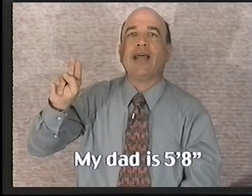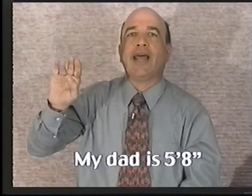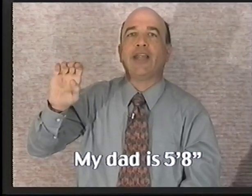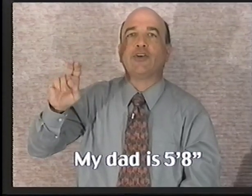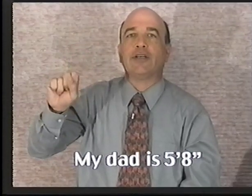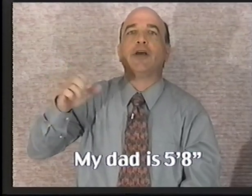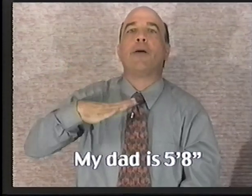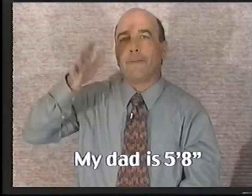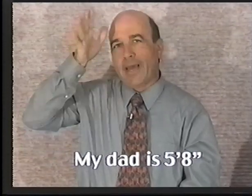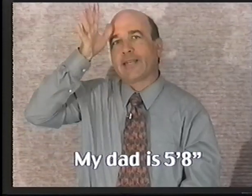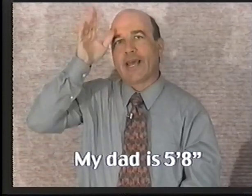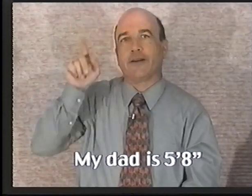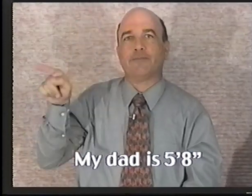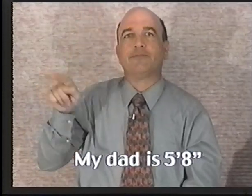inches, my dad.